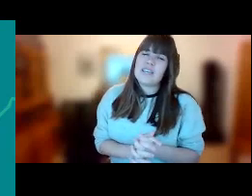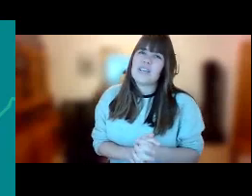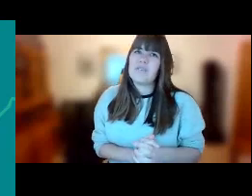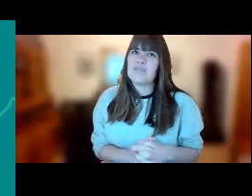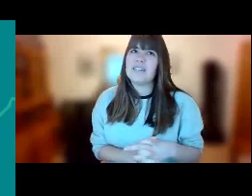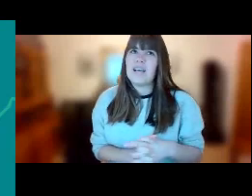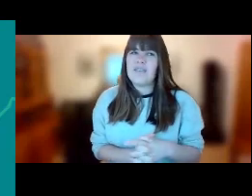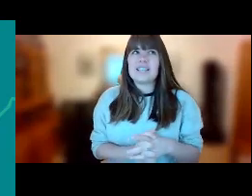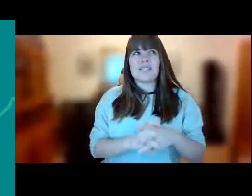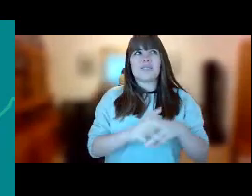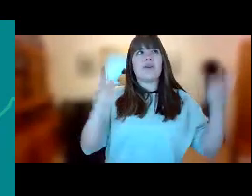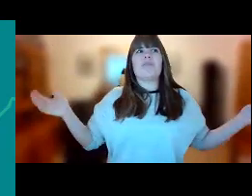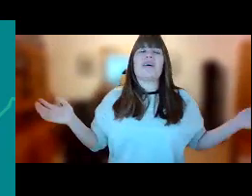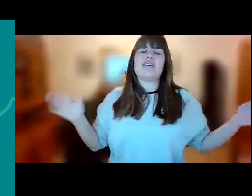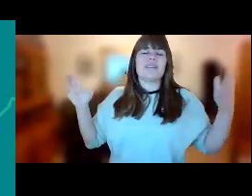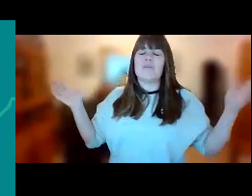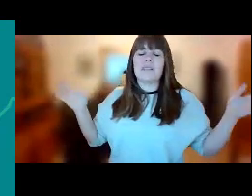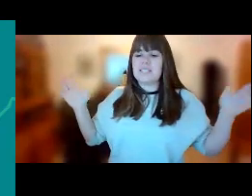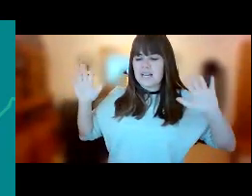used to thinking of, I think as a